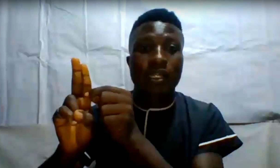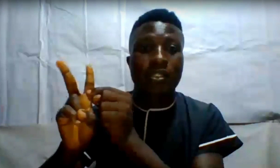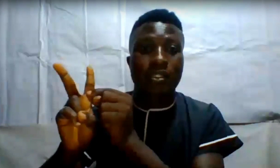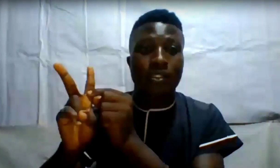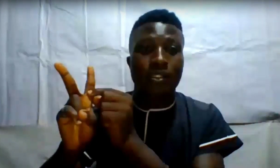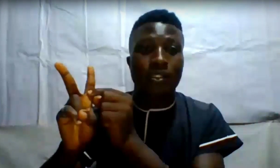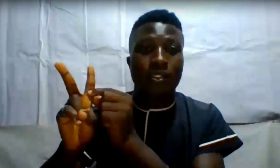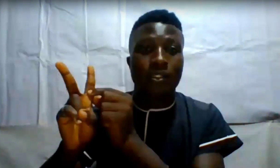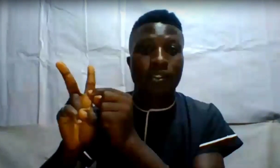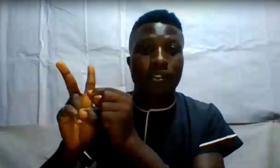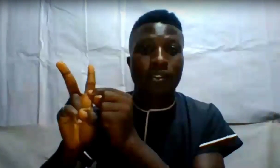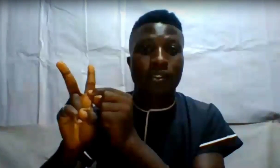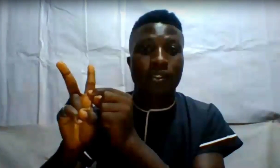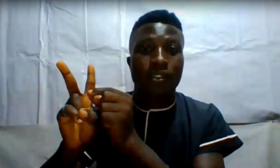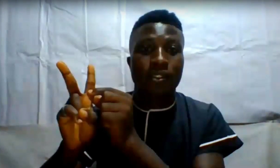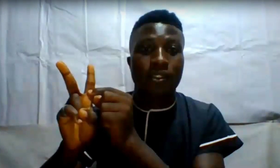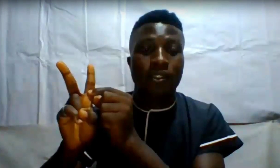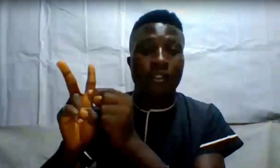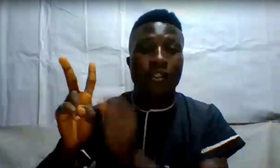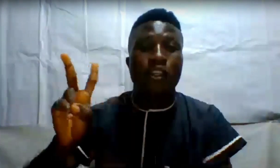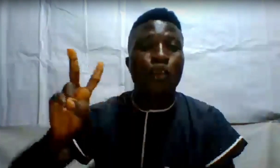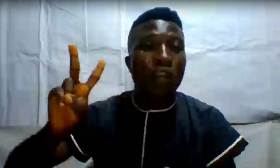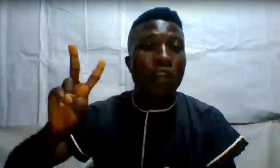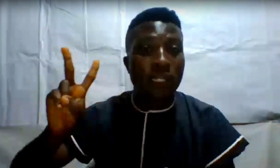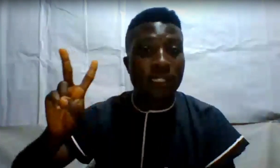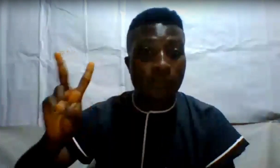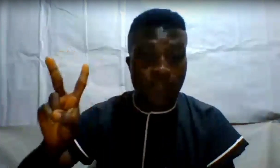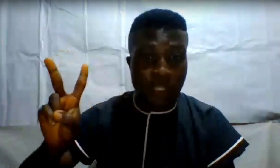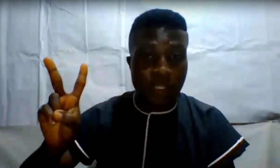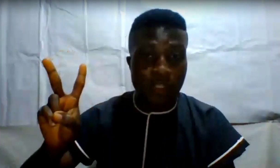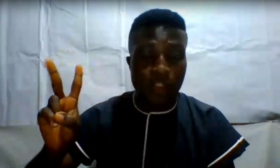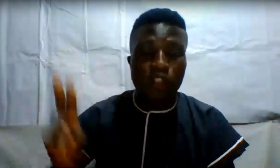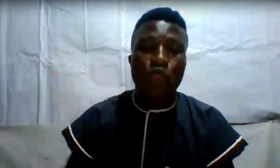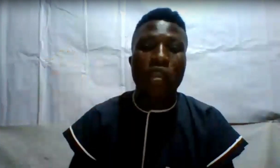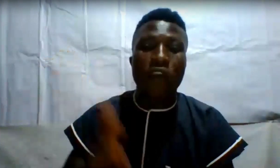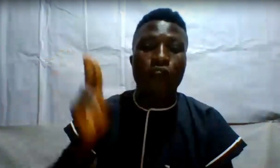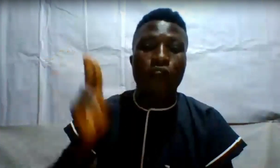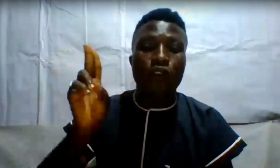You have your letter V. So we have U, V.